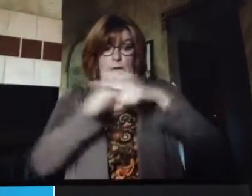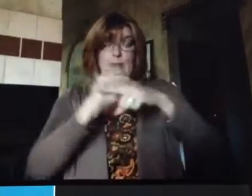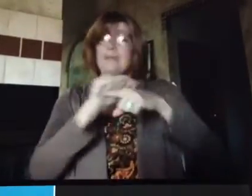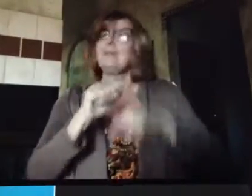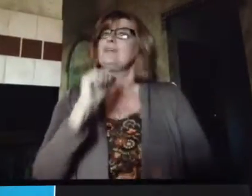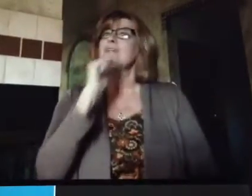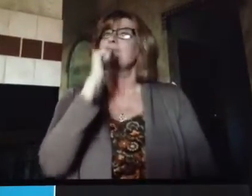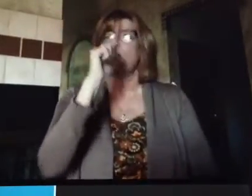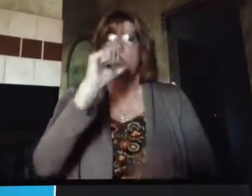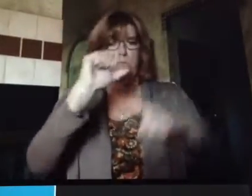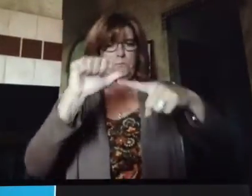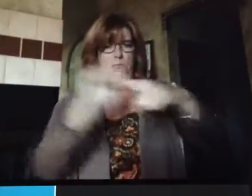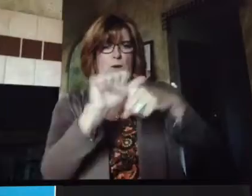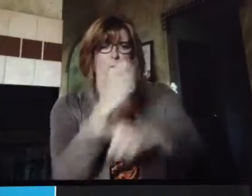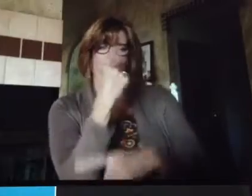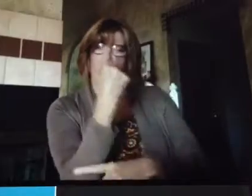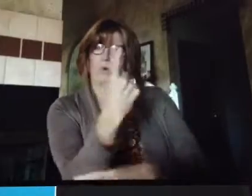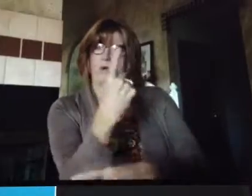Now, someone might say that those people